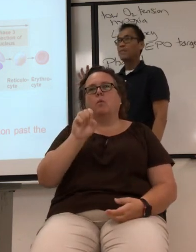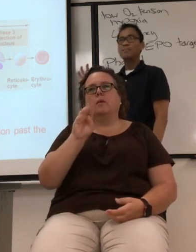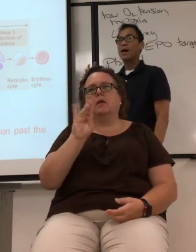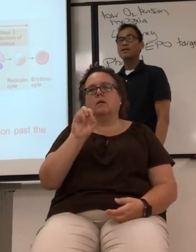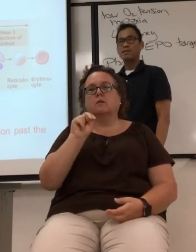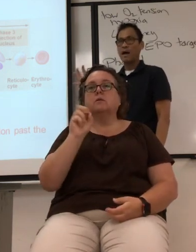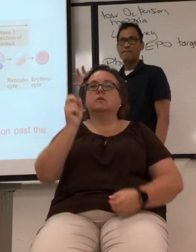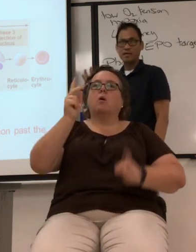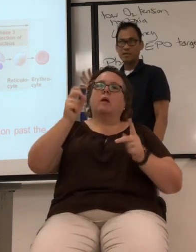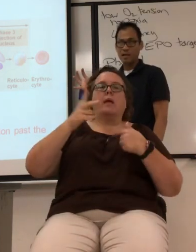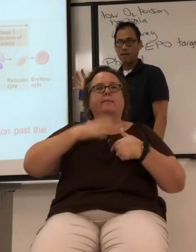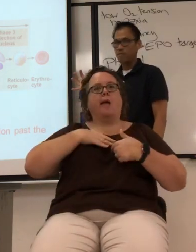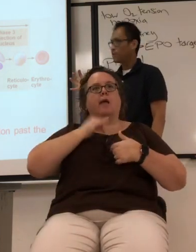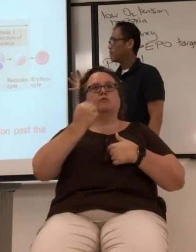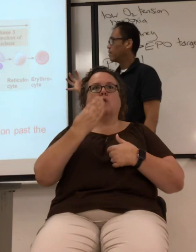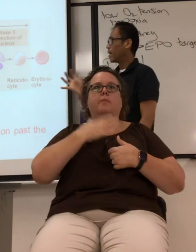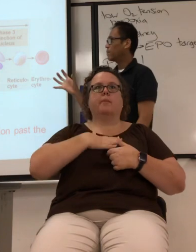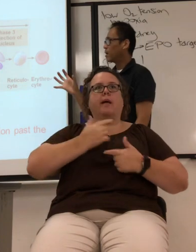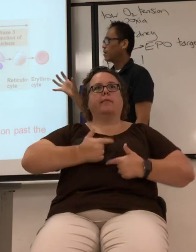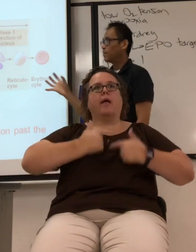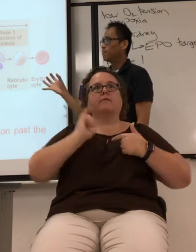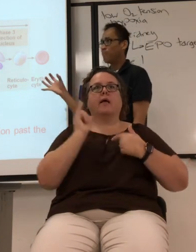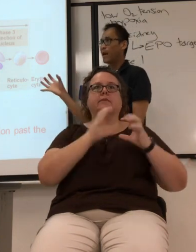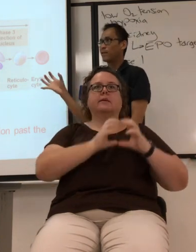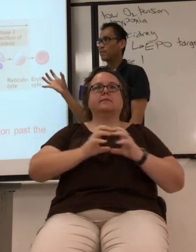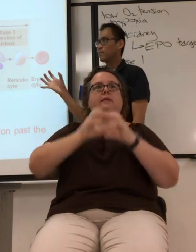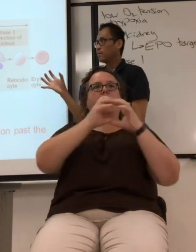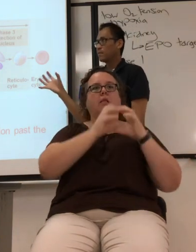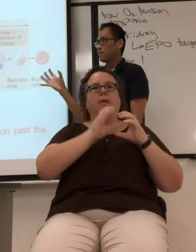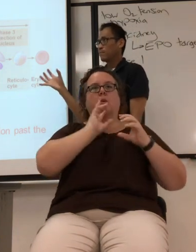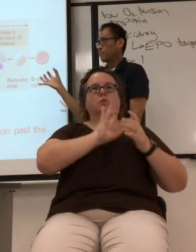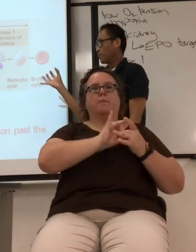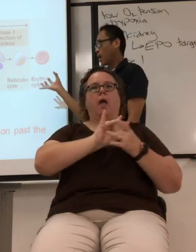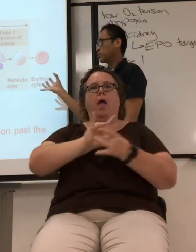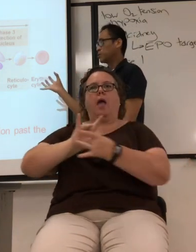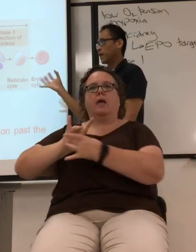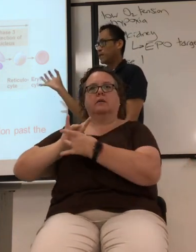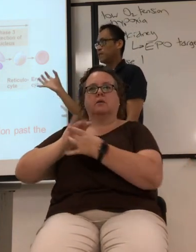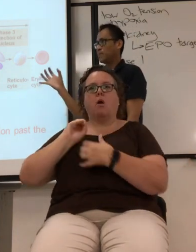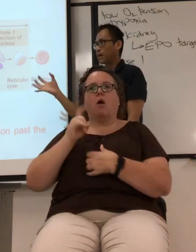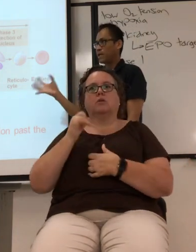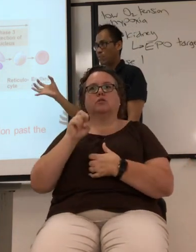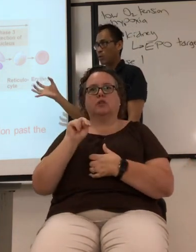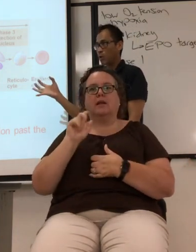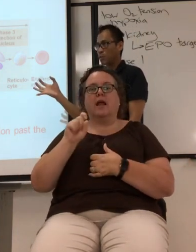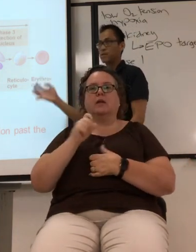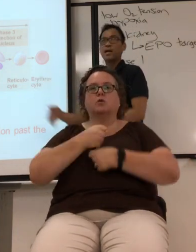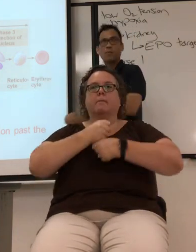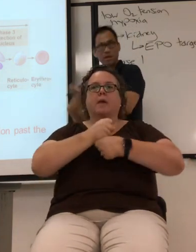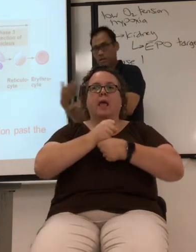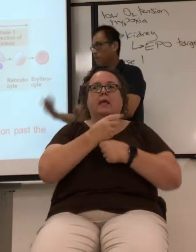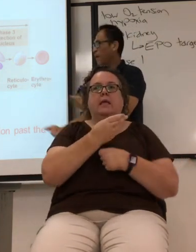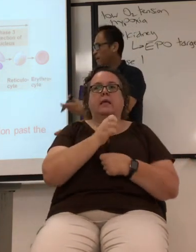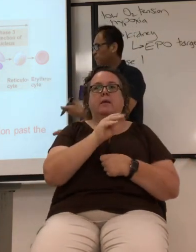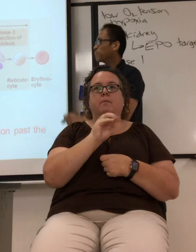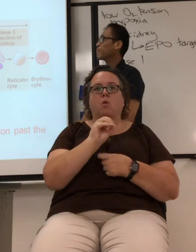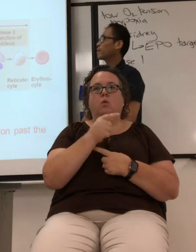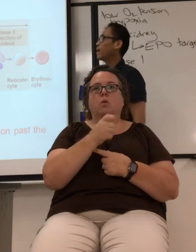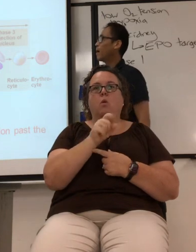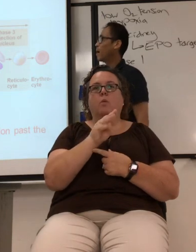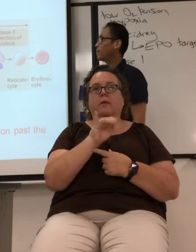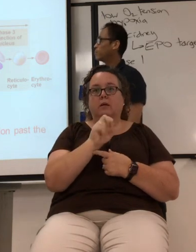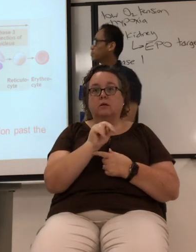my job in my life as a cell, I'm gonna bind oxygen. I need to make hemoglobin. To get ready to do that,